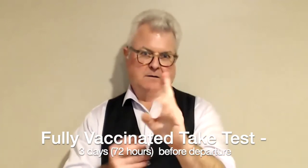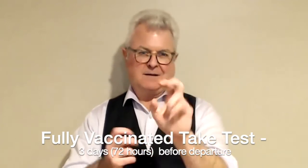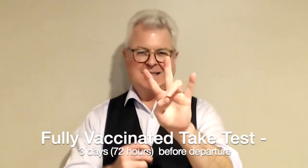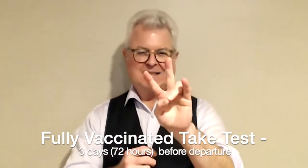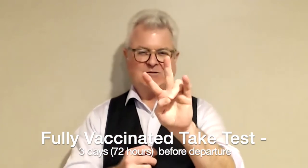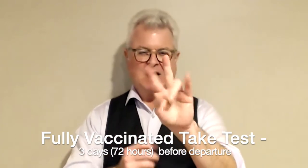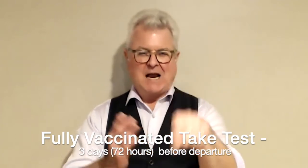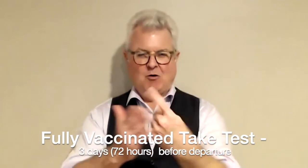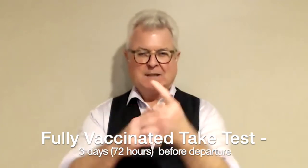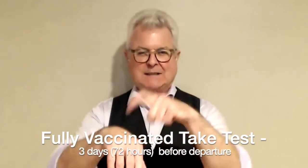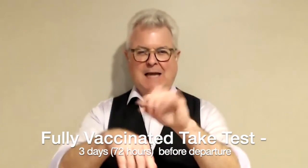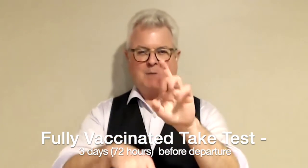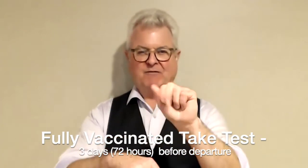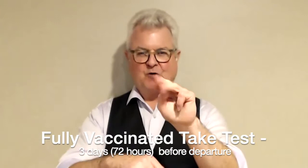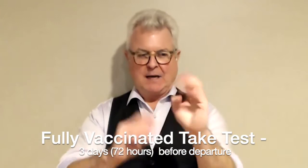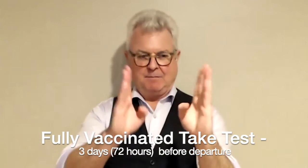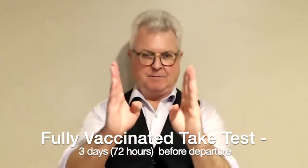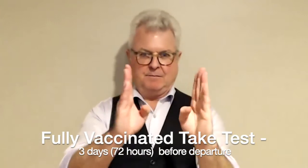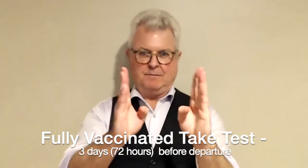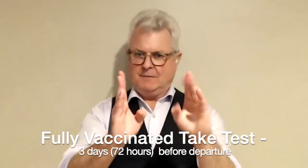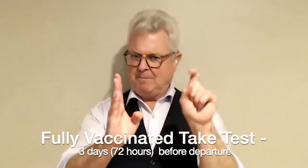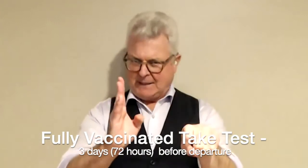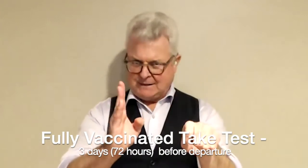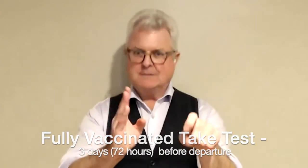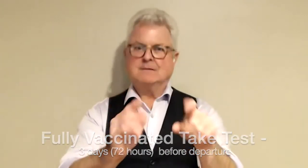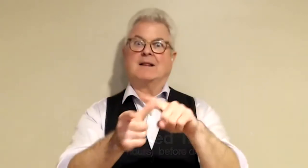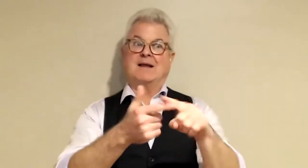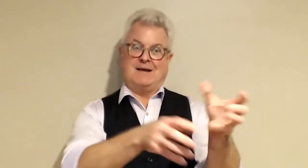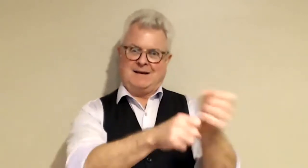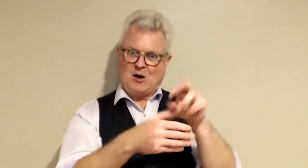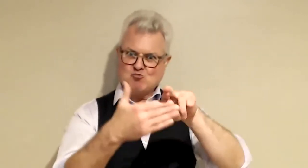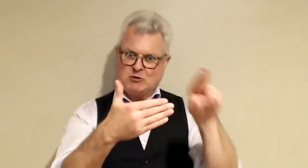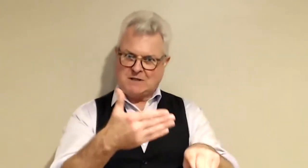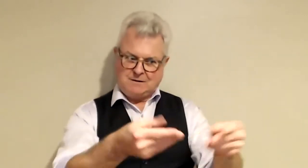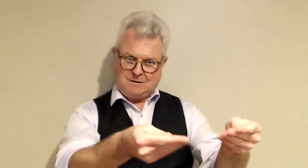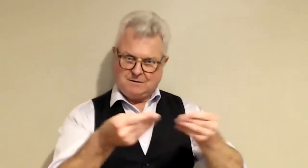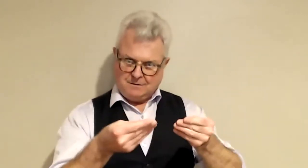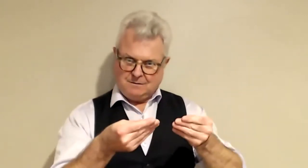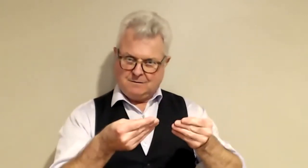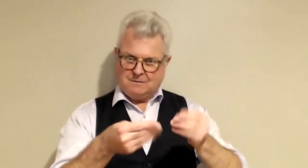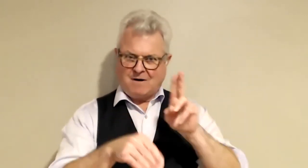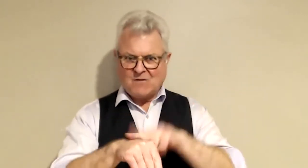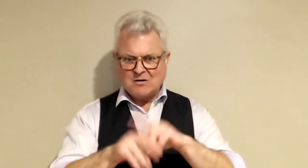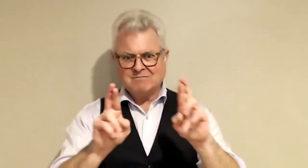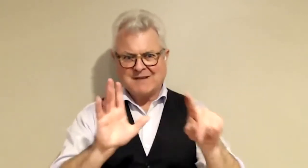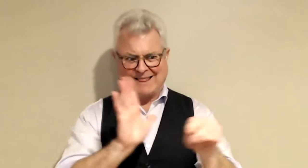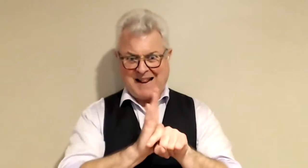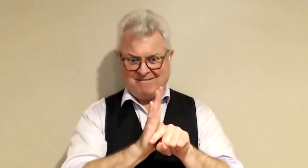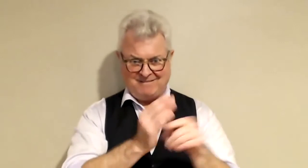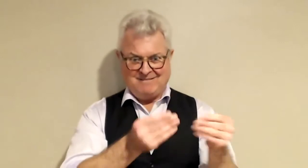between December the 10th and the 11th, because it has to fit within the guidelines of 72 hours in order for you to get your results